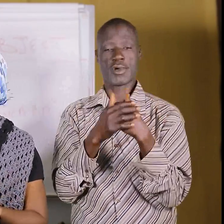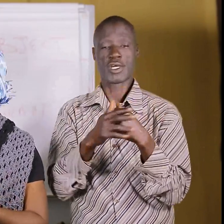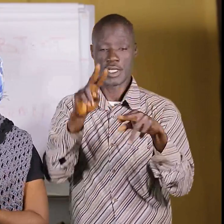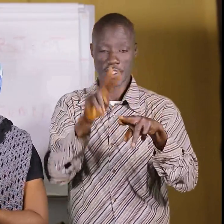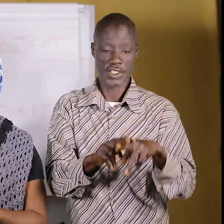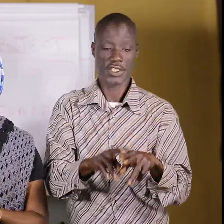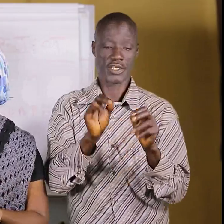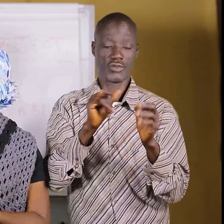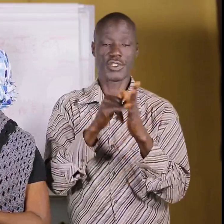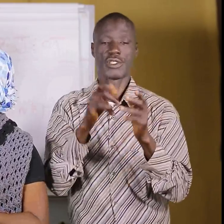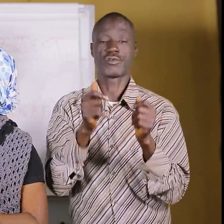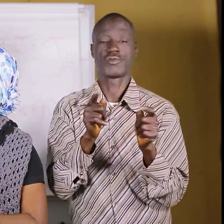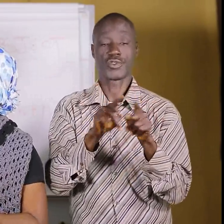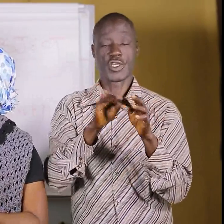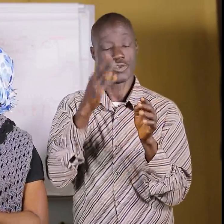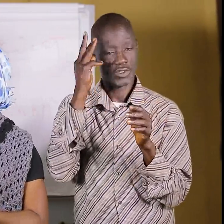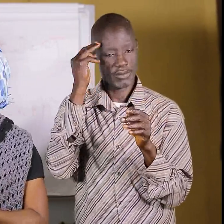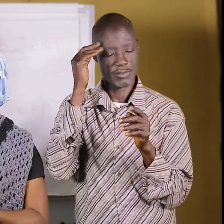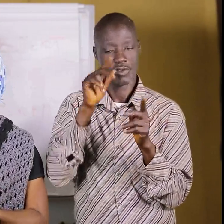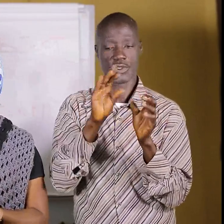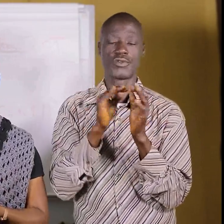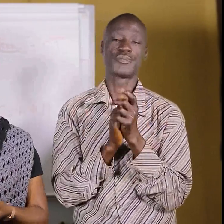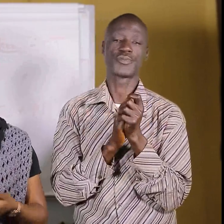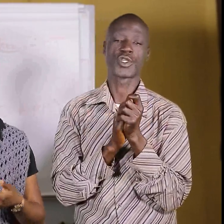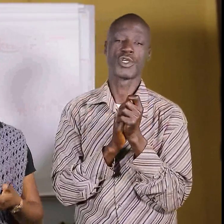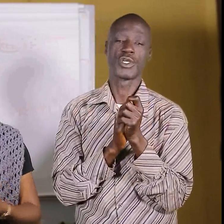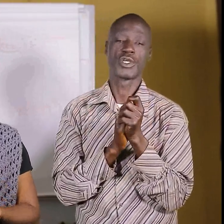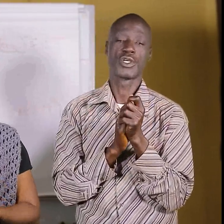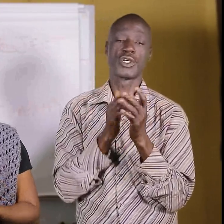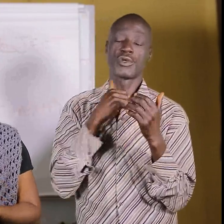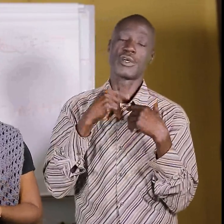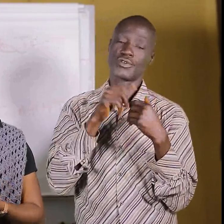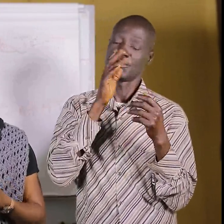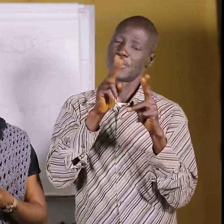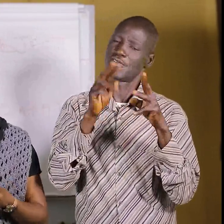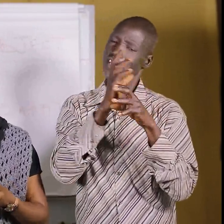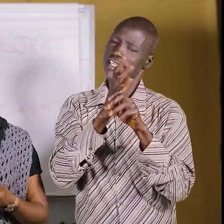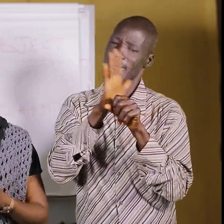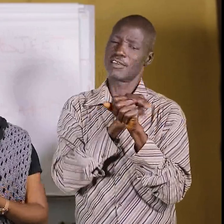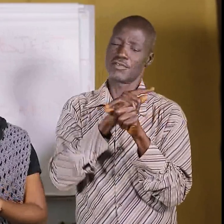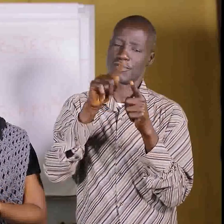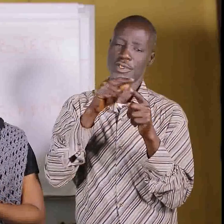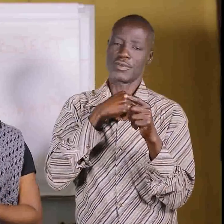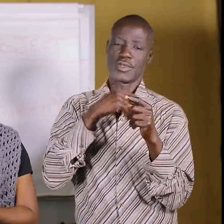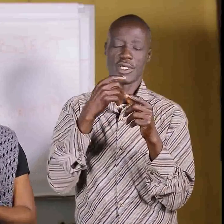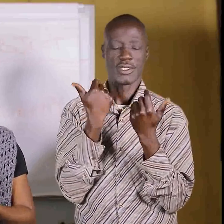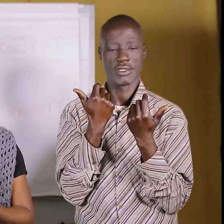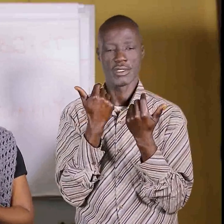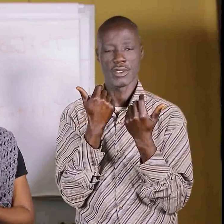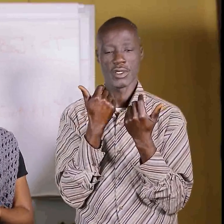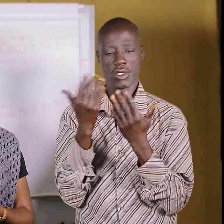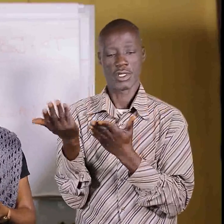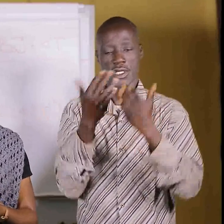plot your measurements. Now, we need to take precautions when we are conducting